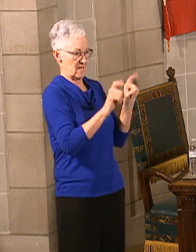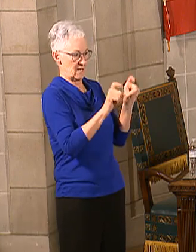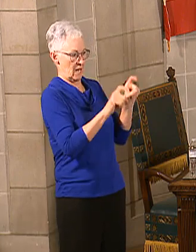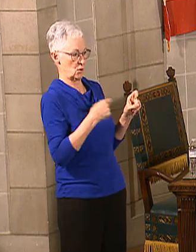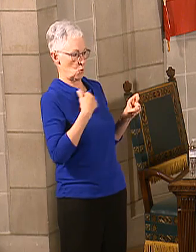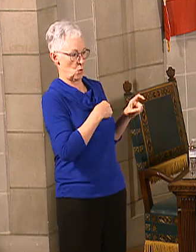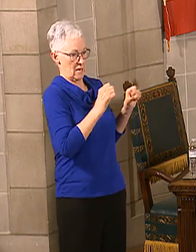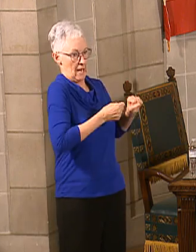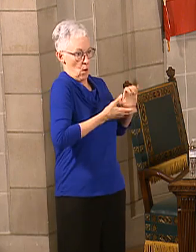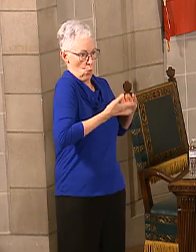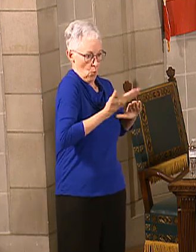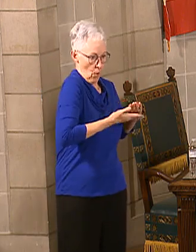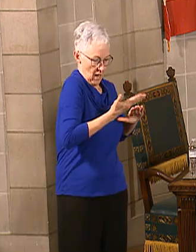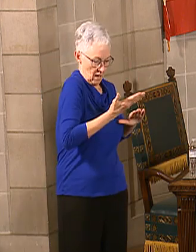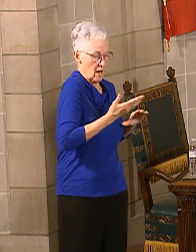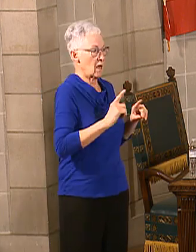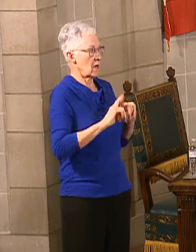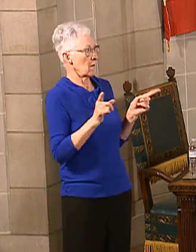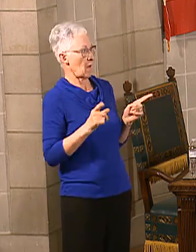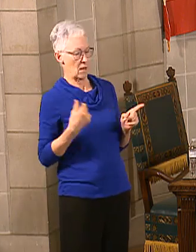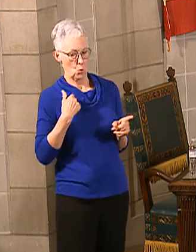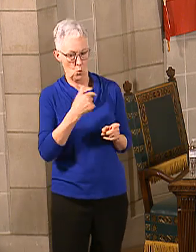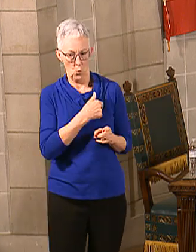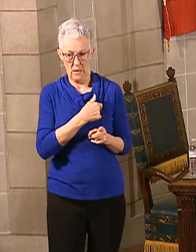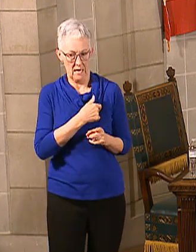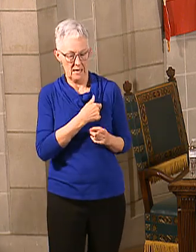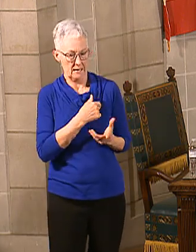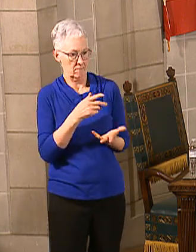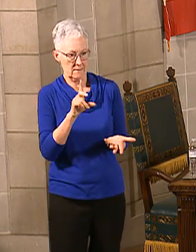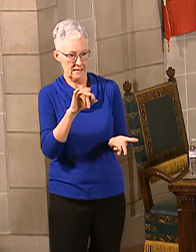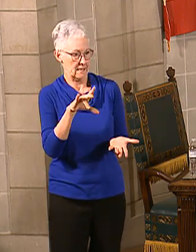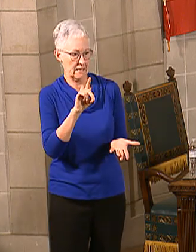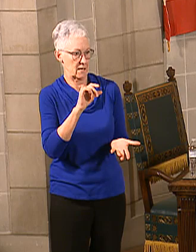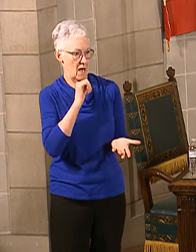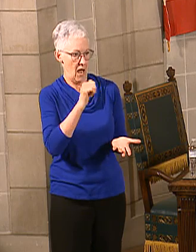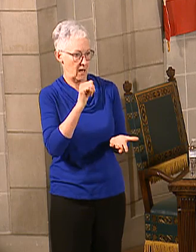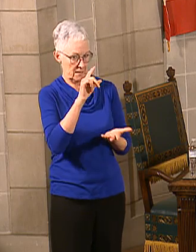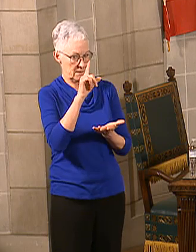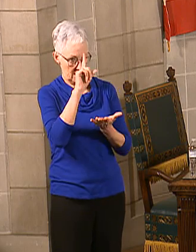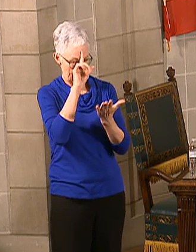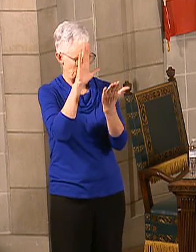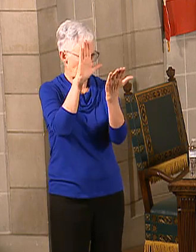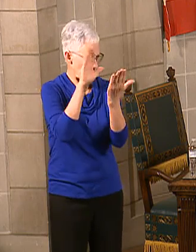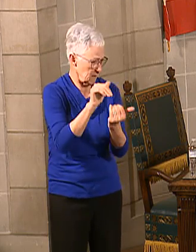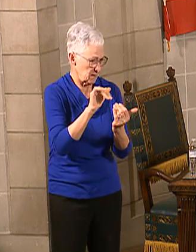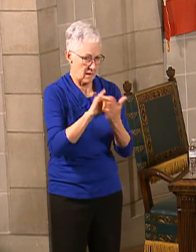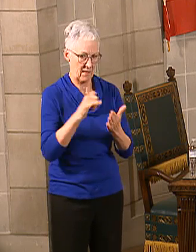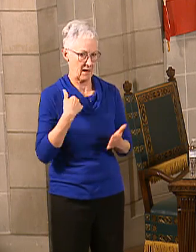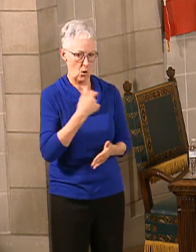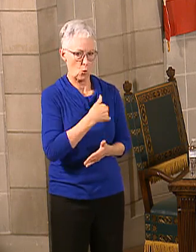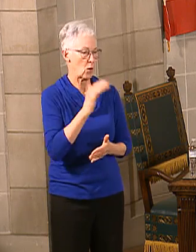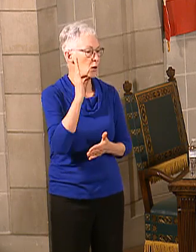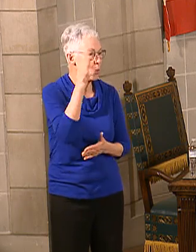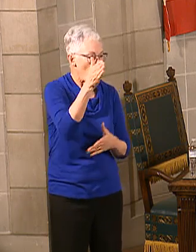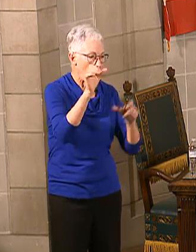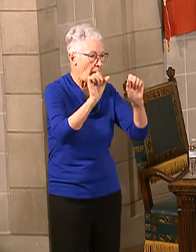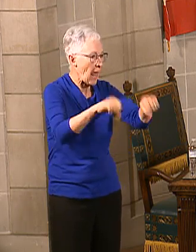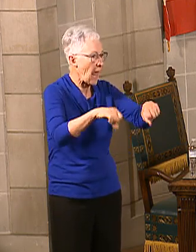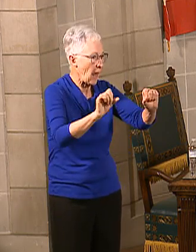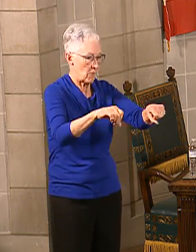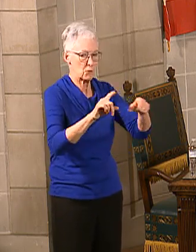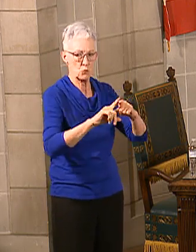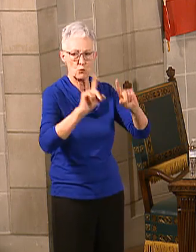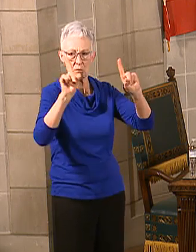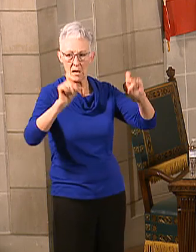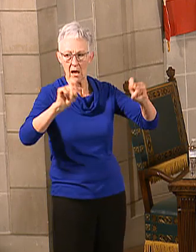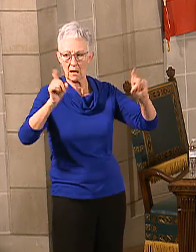plan anticipated that we would not have the type of testing that we wanted to have to test everybody in the population, or even do a random sample